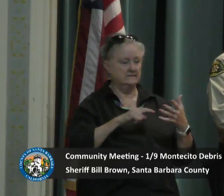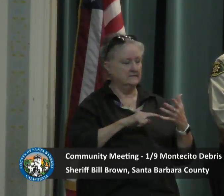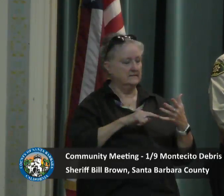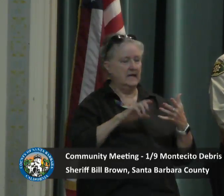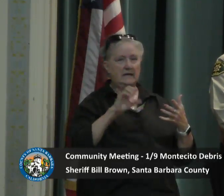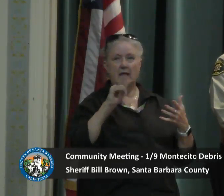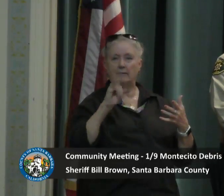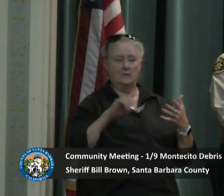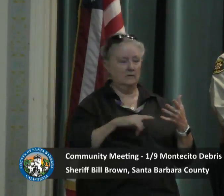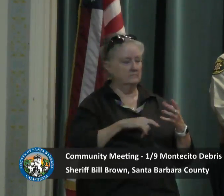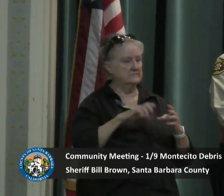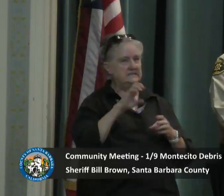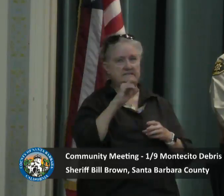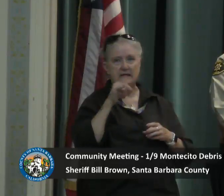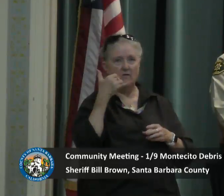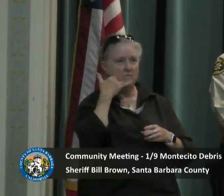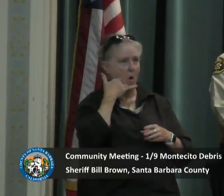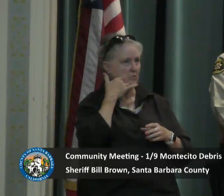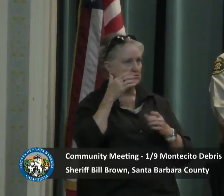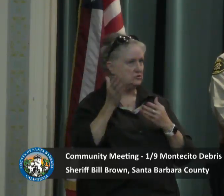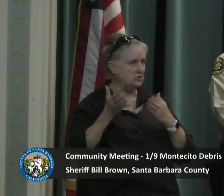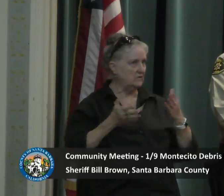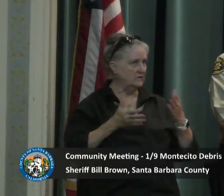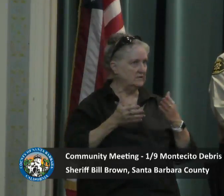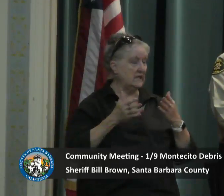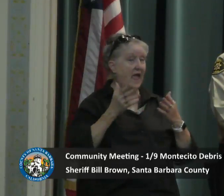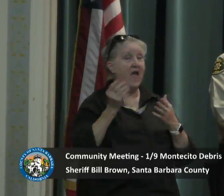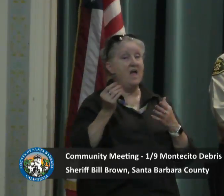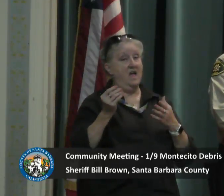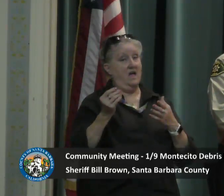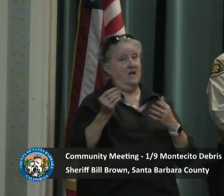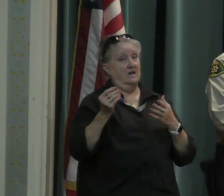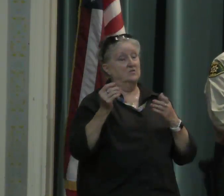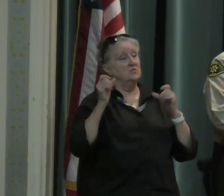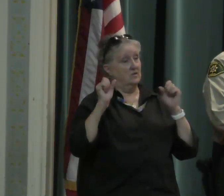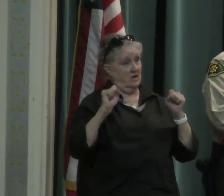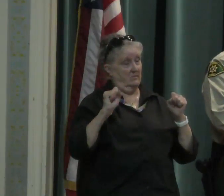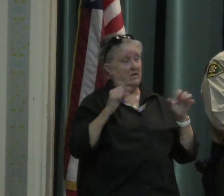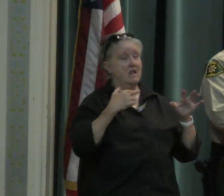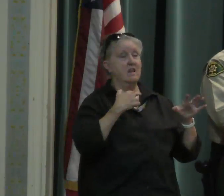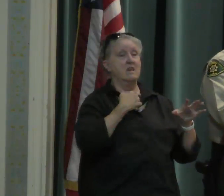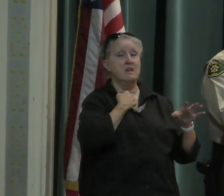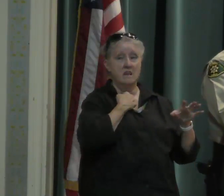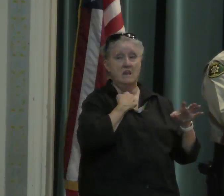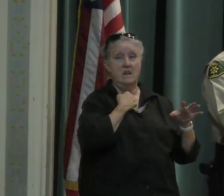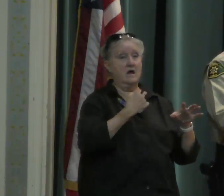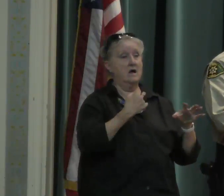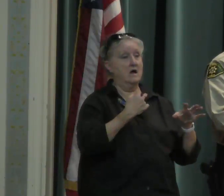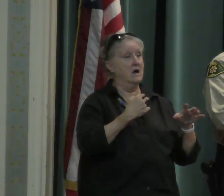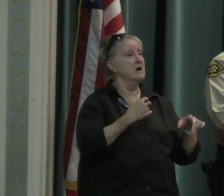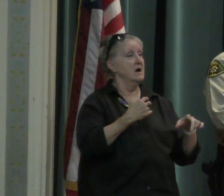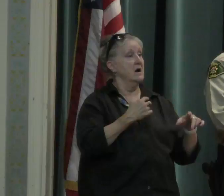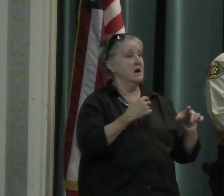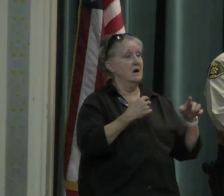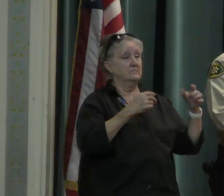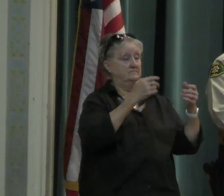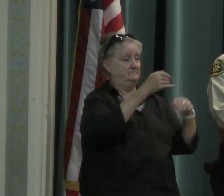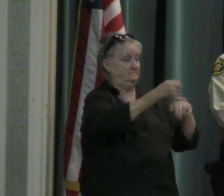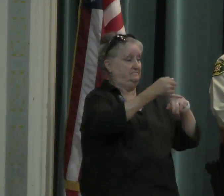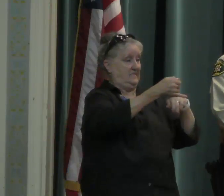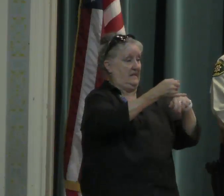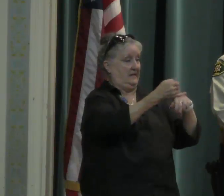cable, cellular telephone service, and the fact that you could be stranded, could essentially be an